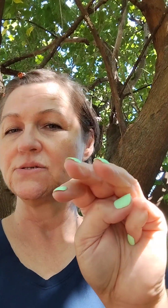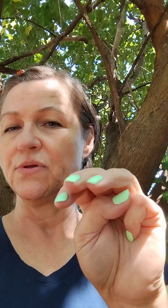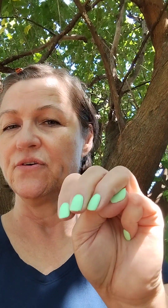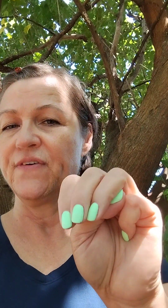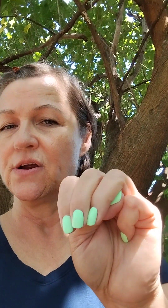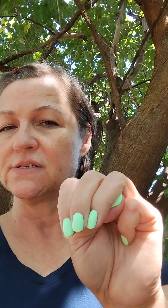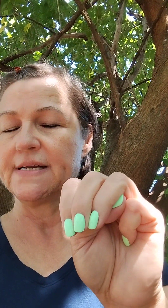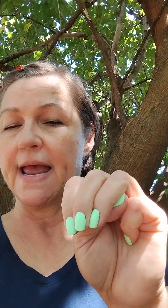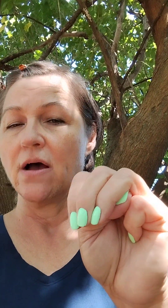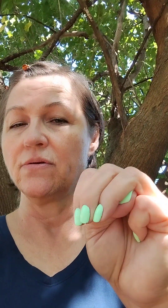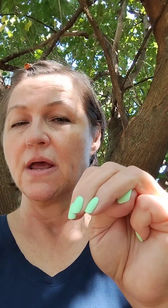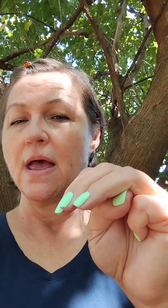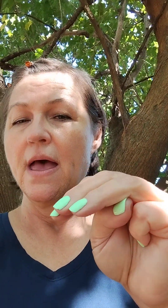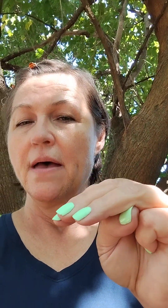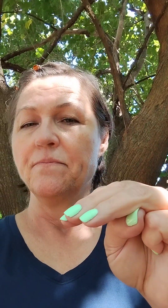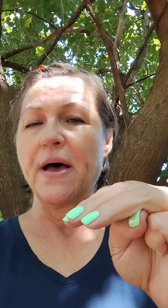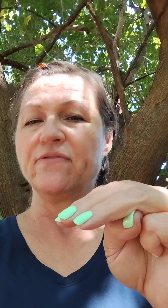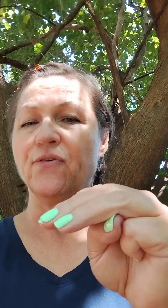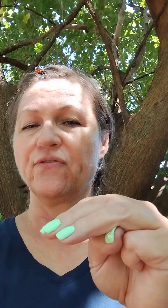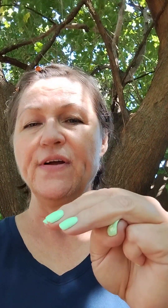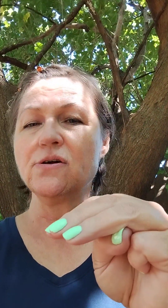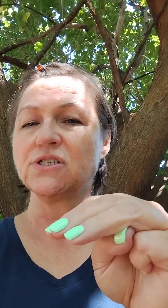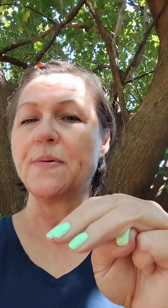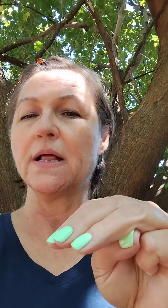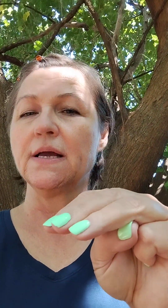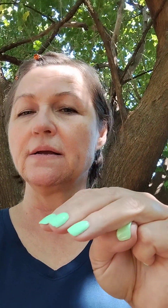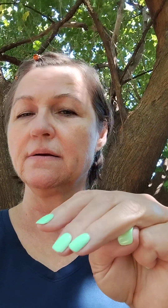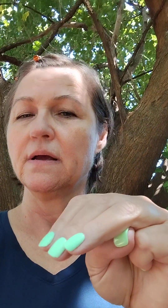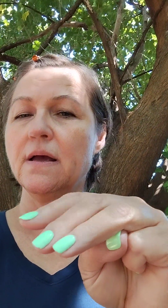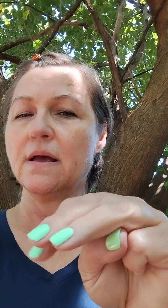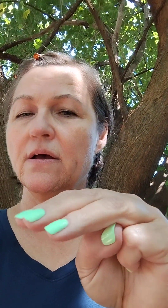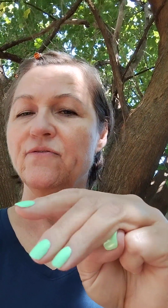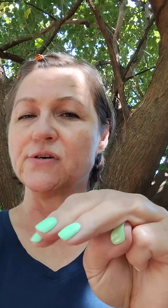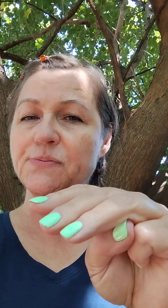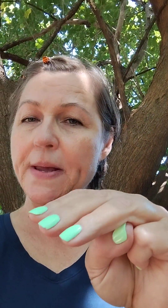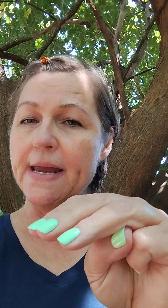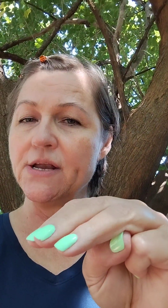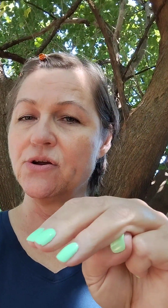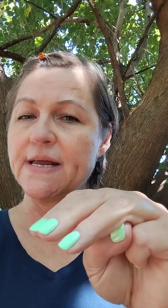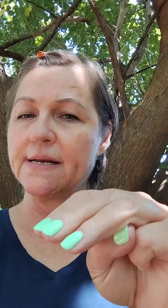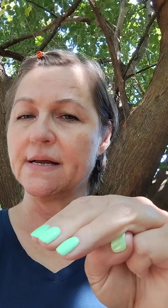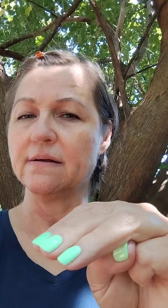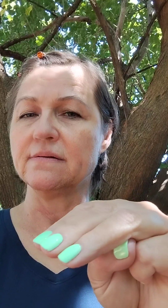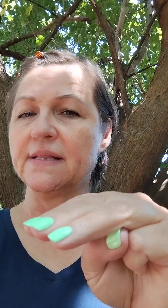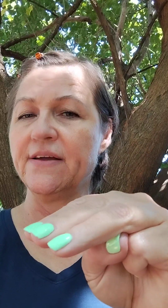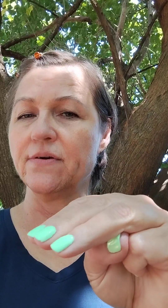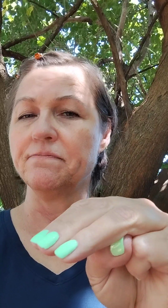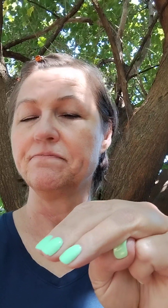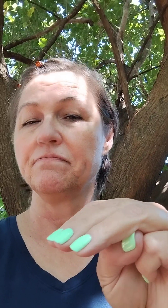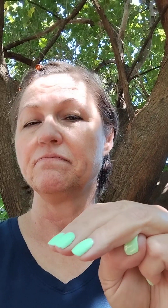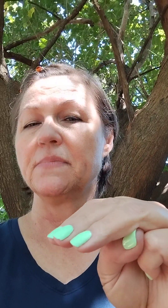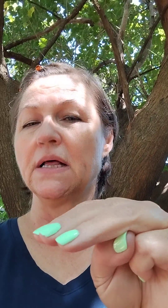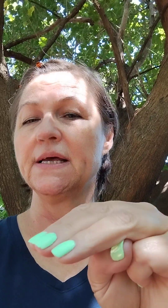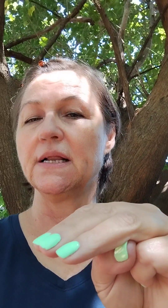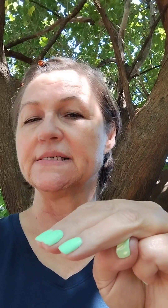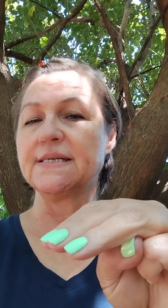with your fingers down. But for fingerspelling, for speed, you tend to leave them a little